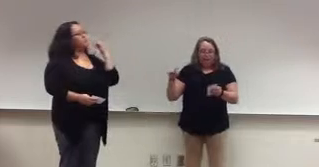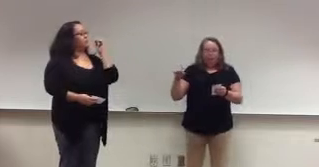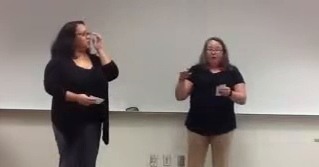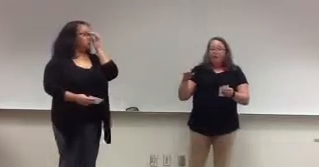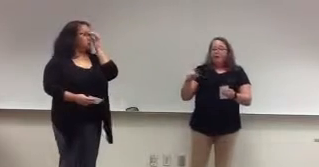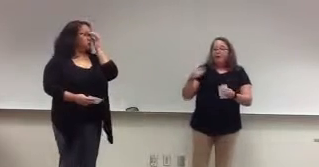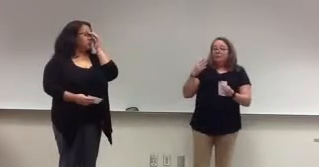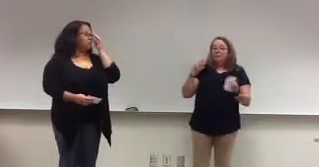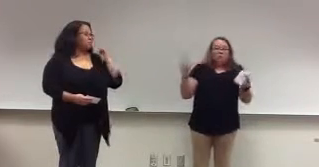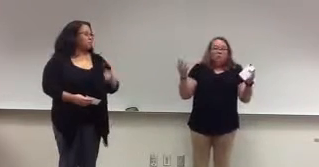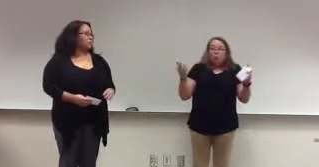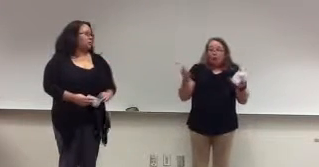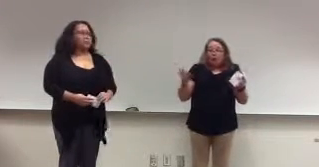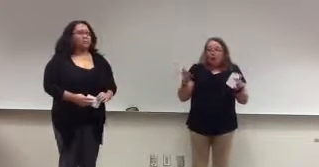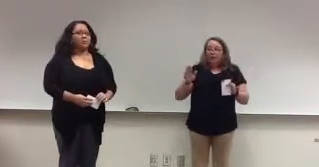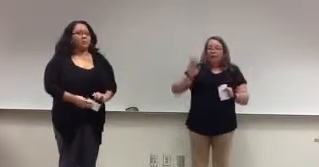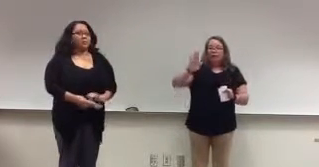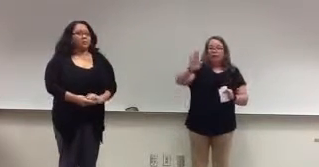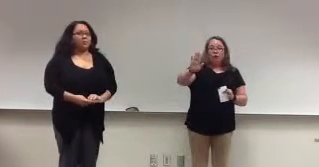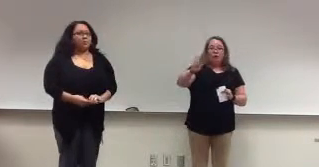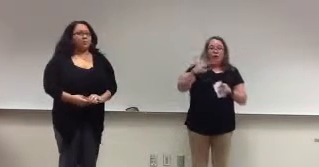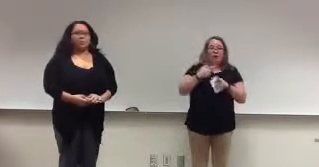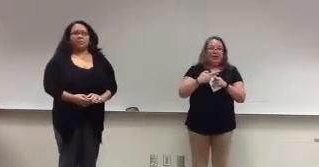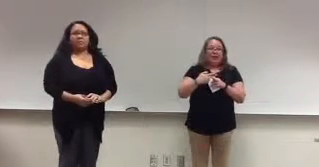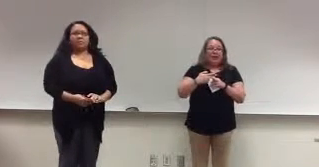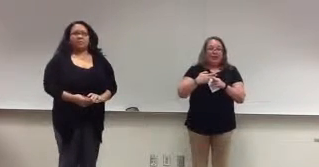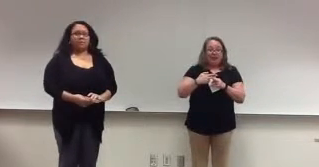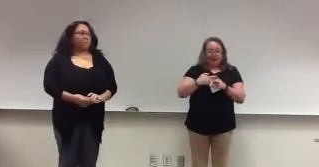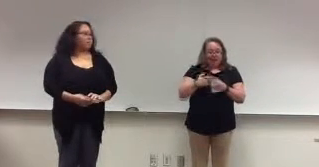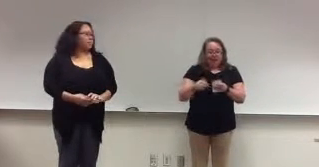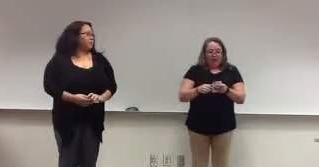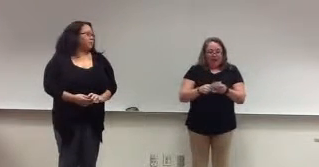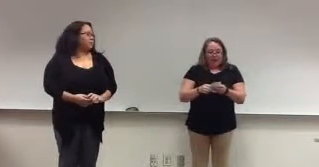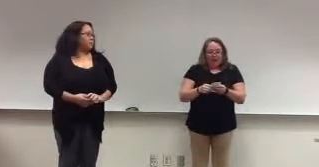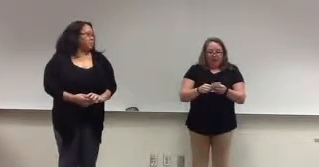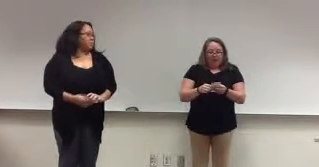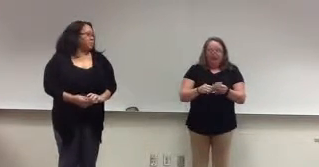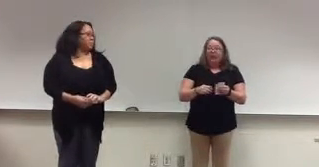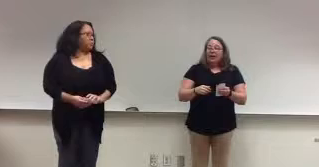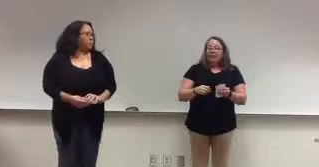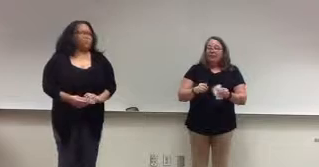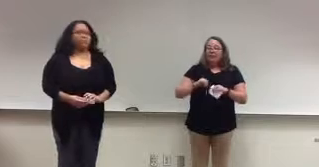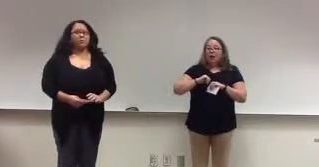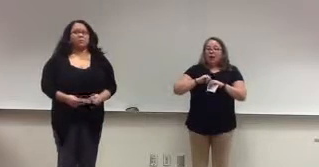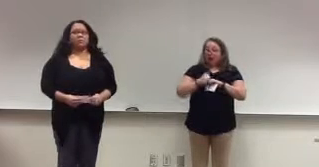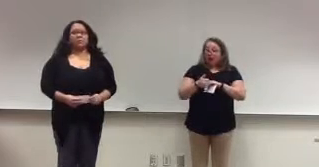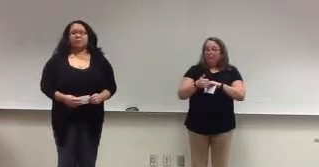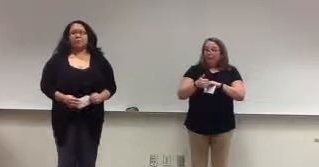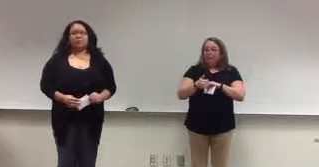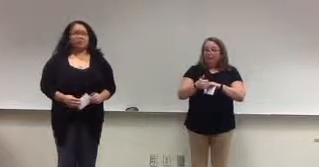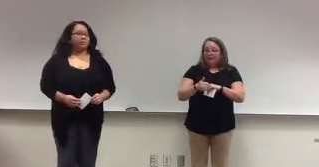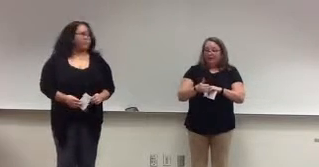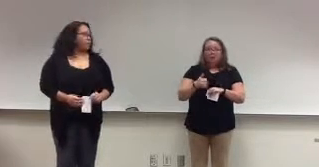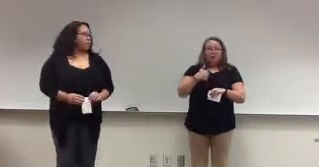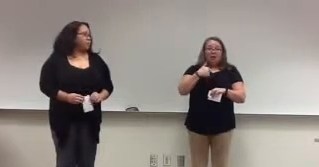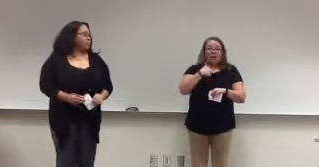What is your name? So what your name? How can I help you? How, again,